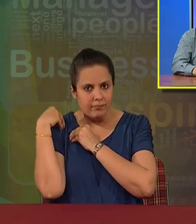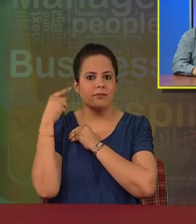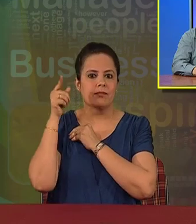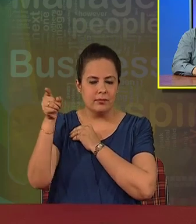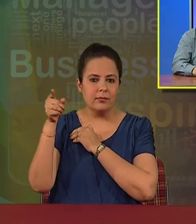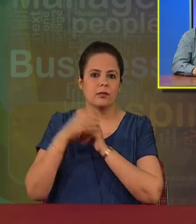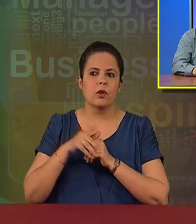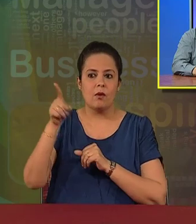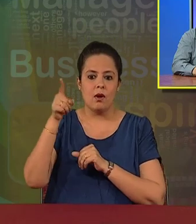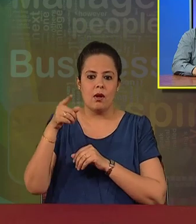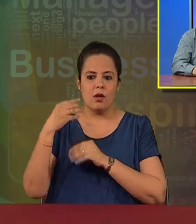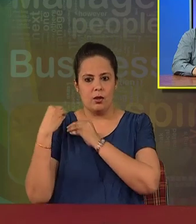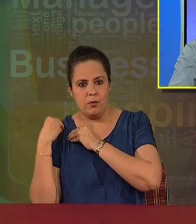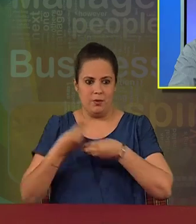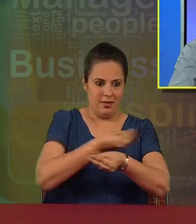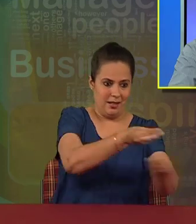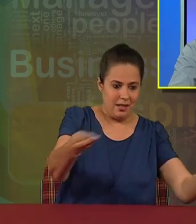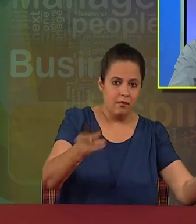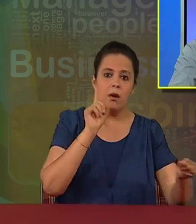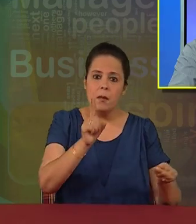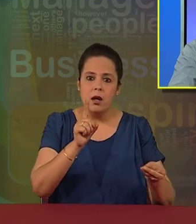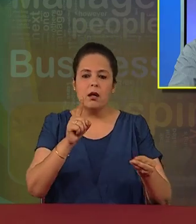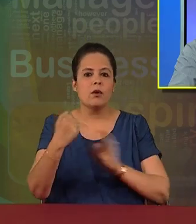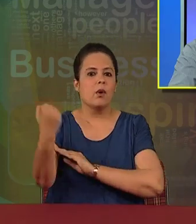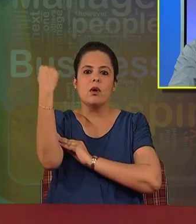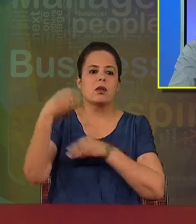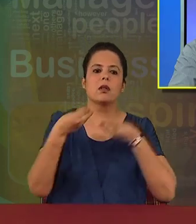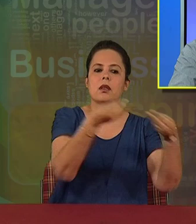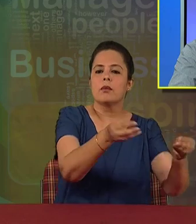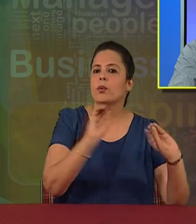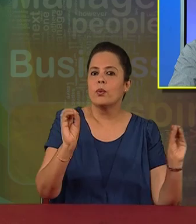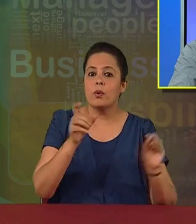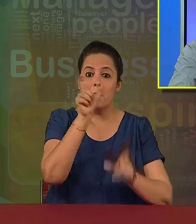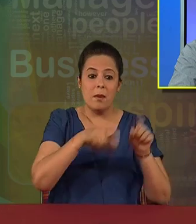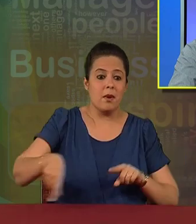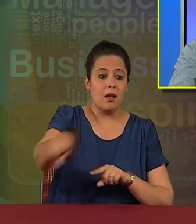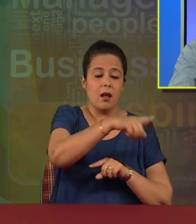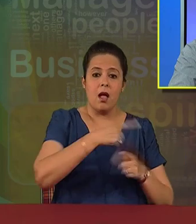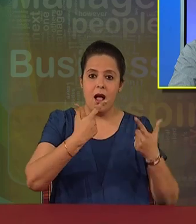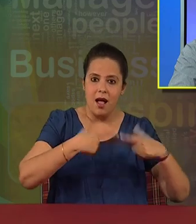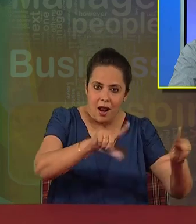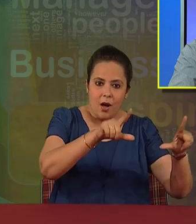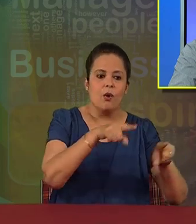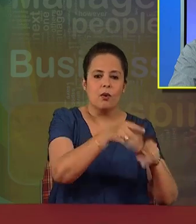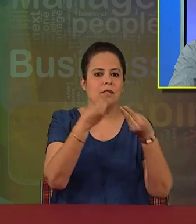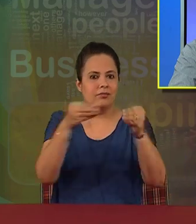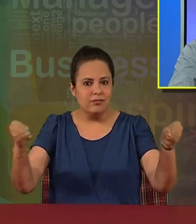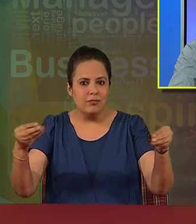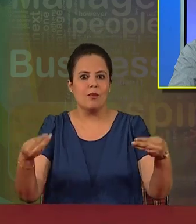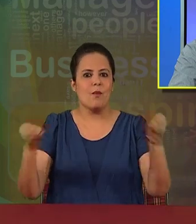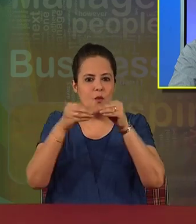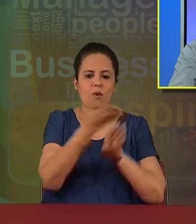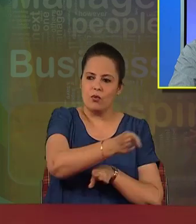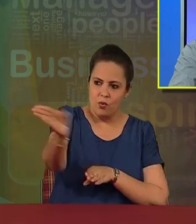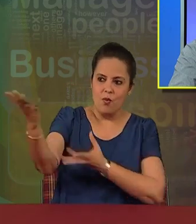amount of authority to the subordinate. But the foreman was not given the authority to take raw material from